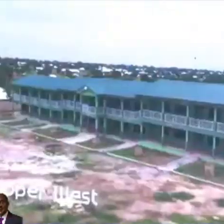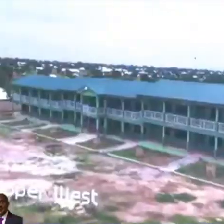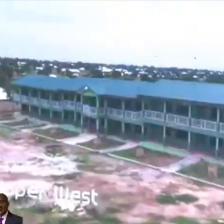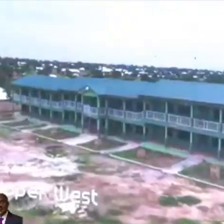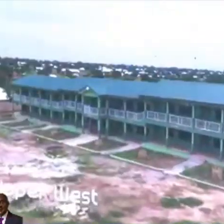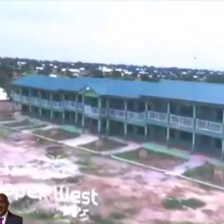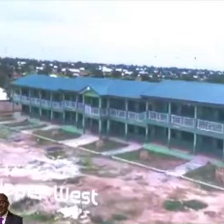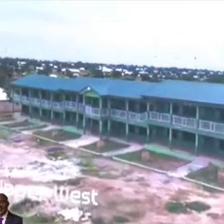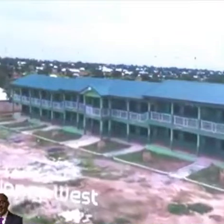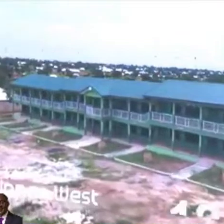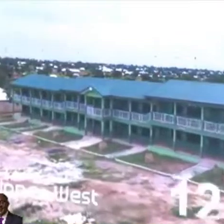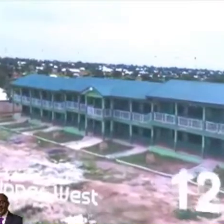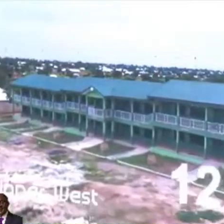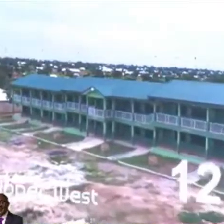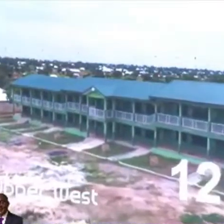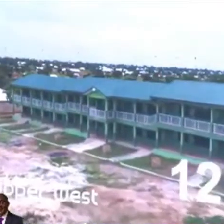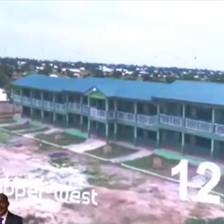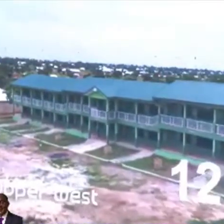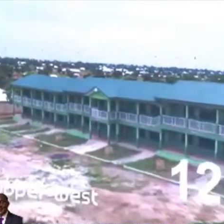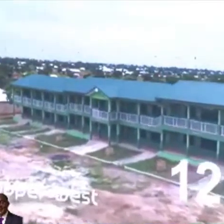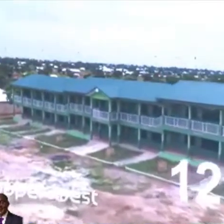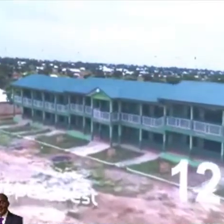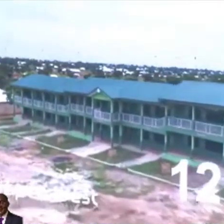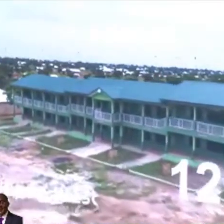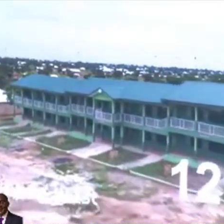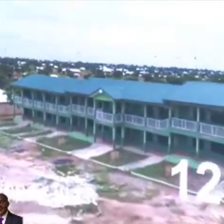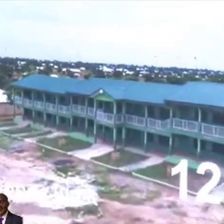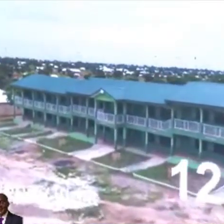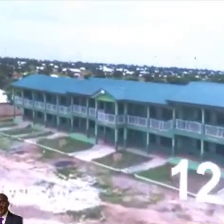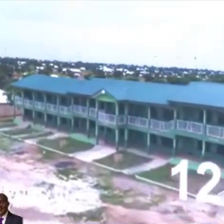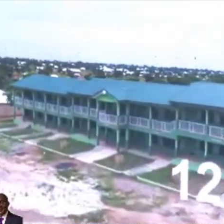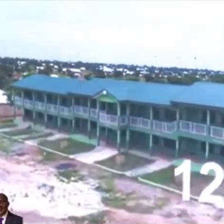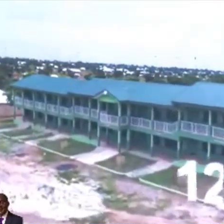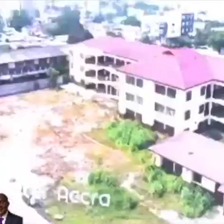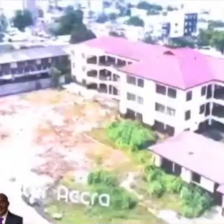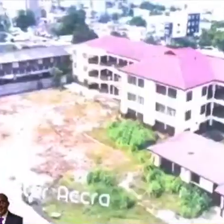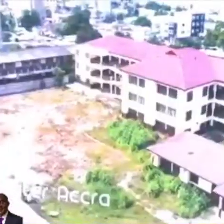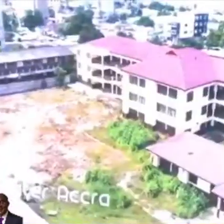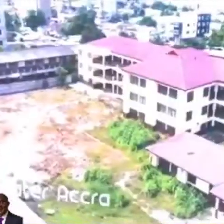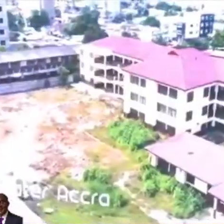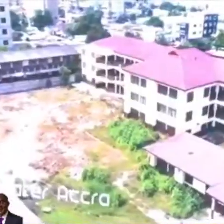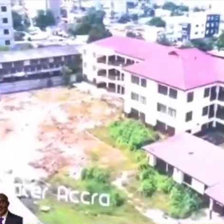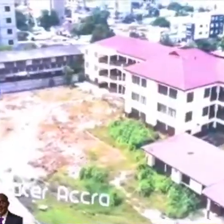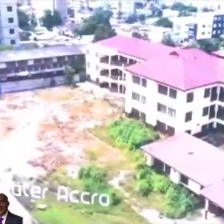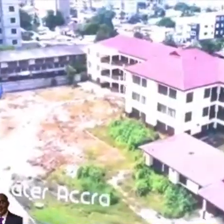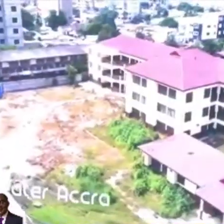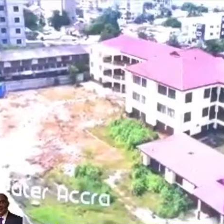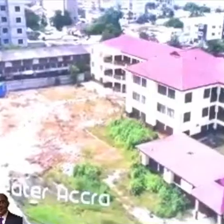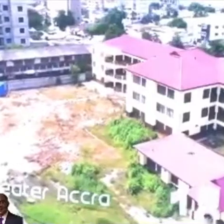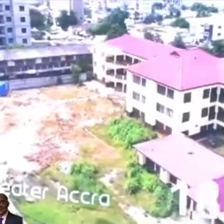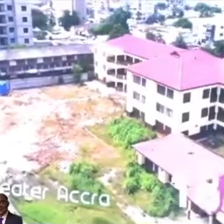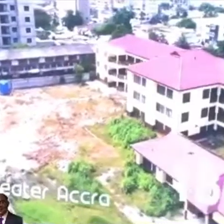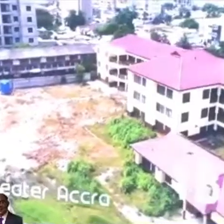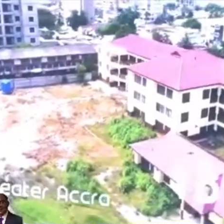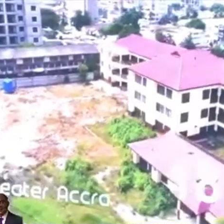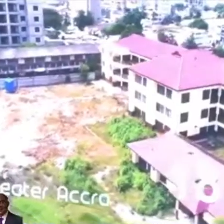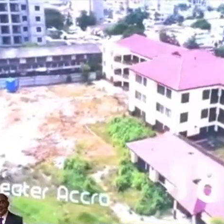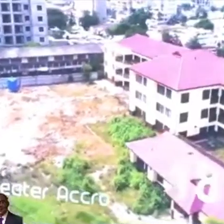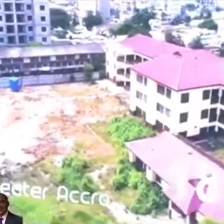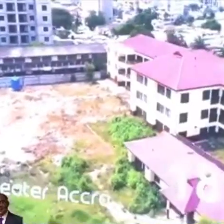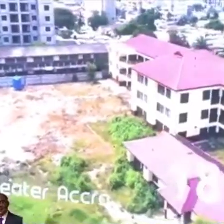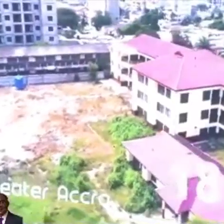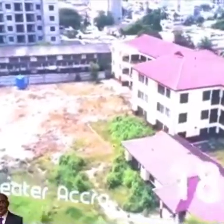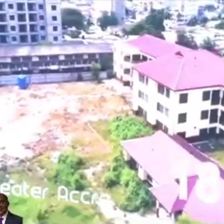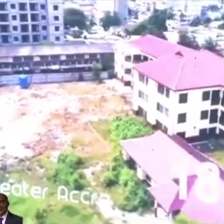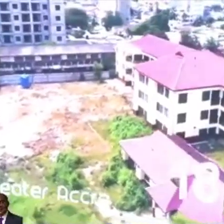This other one at Northern Star Senior High has 12, and this Osu Presby one has 18